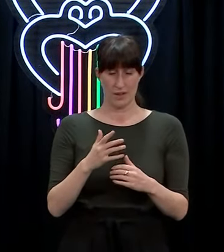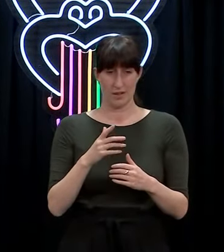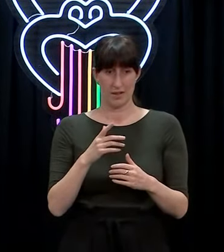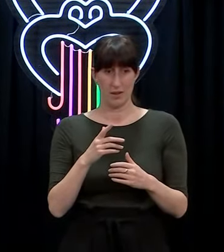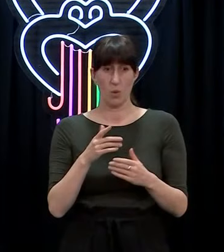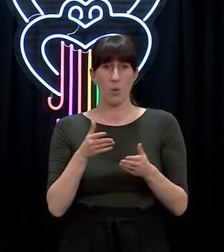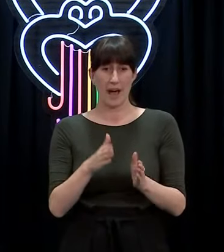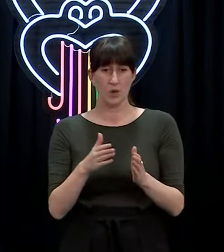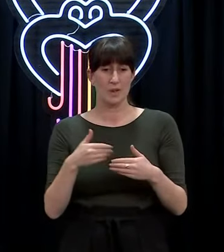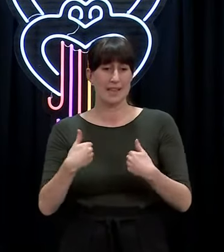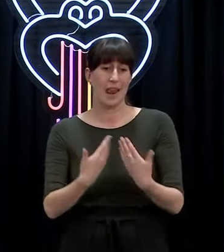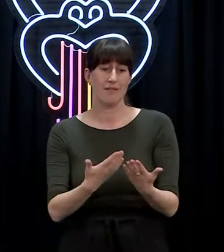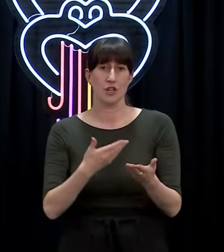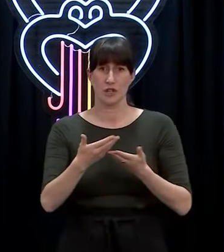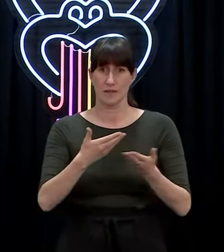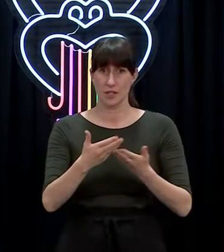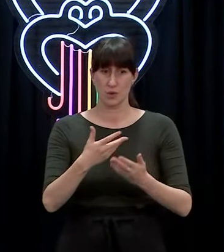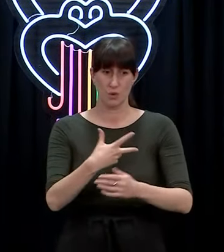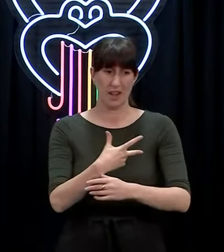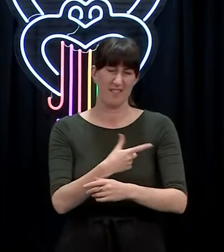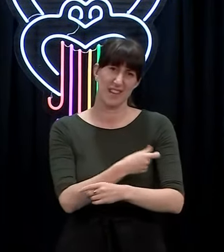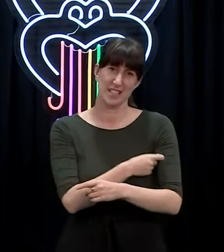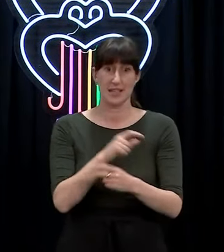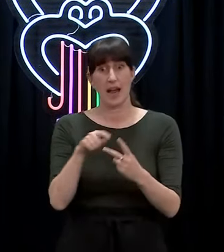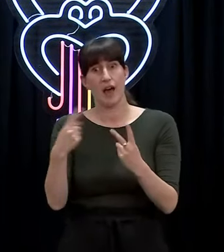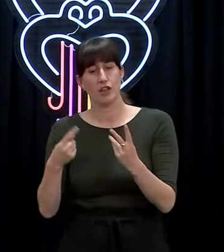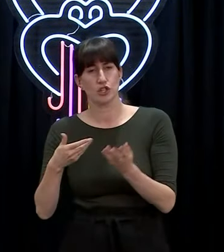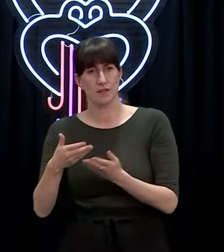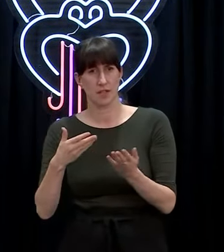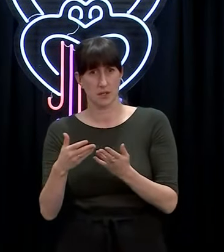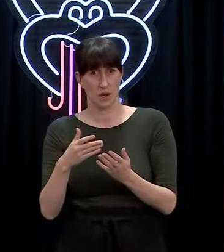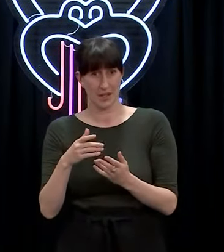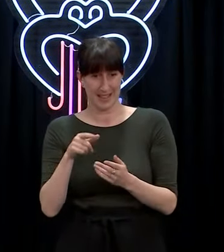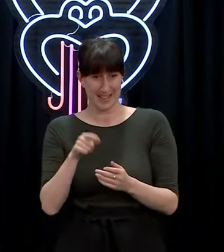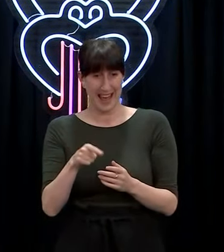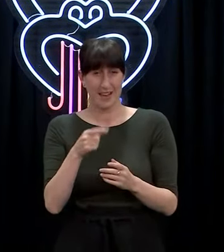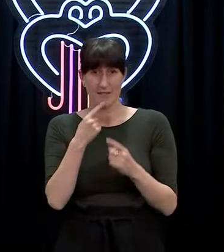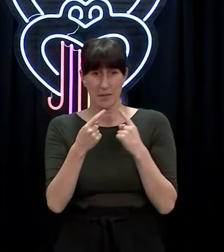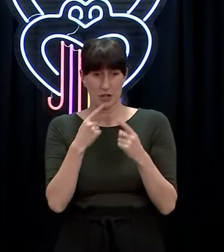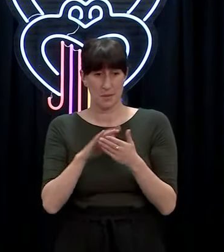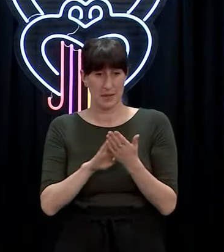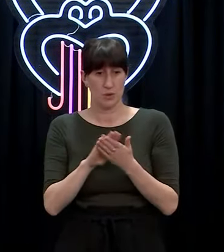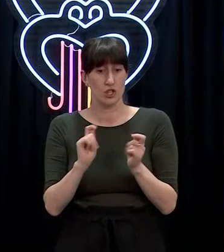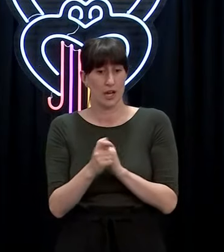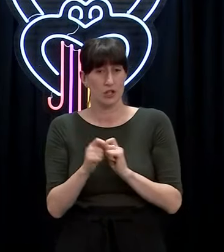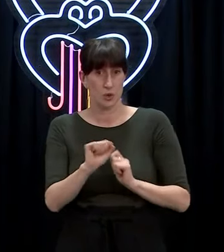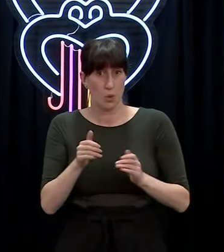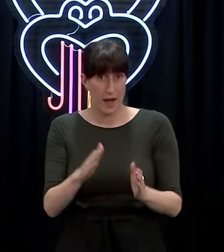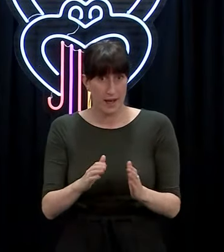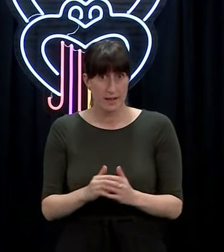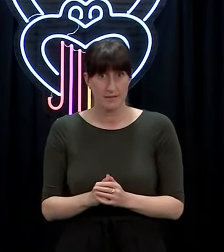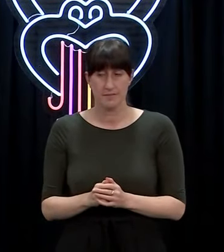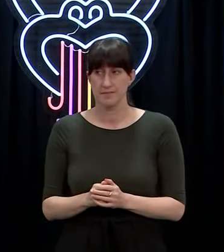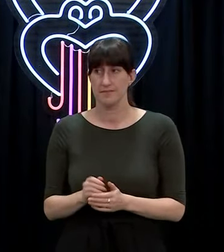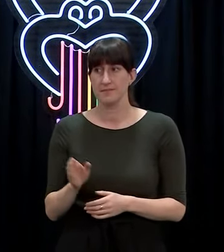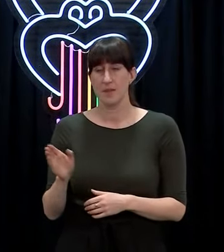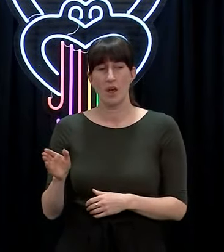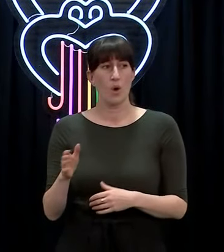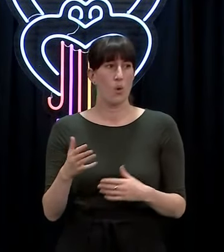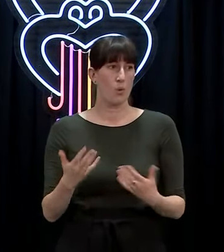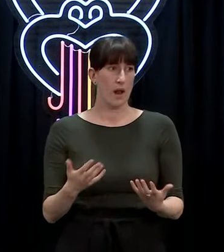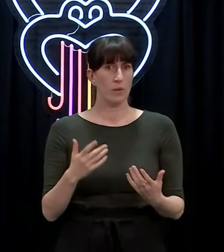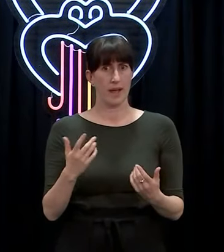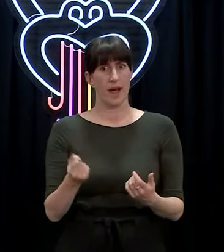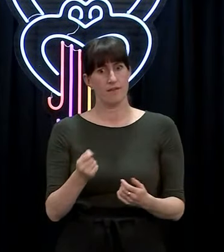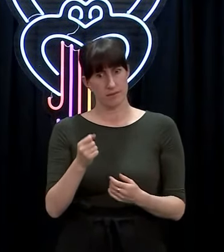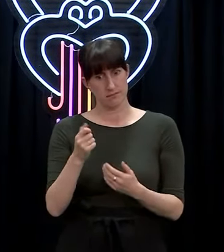communities? Oh, well, I know the Director General would like to make a comment on this too, but I would simply take my hat off to our Māori and Pacific